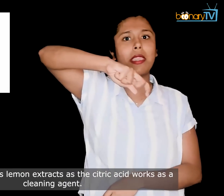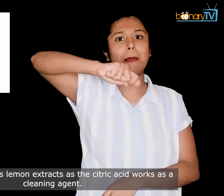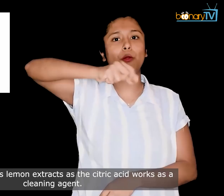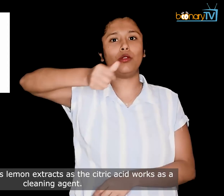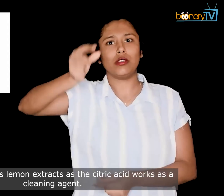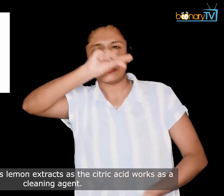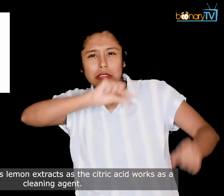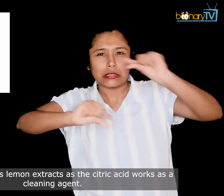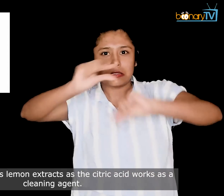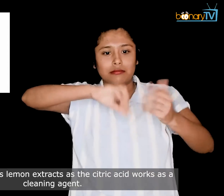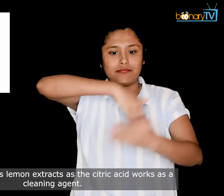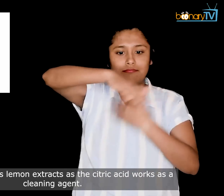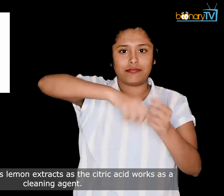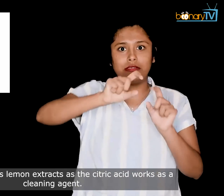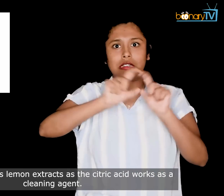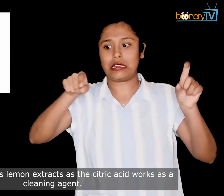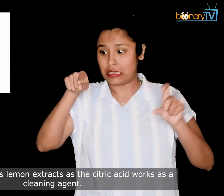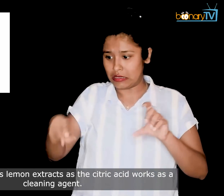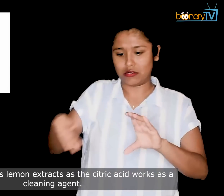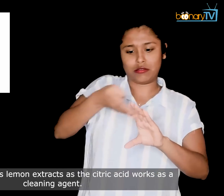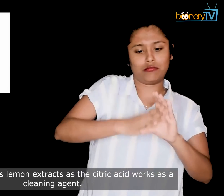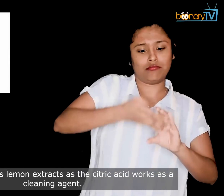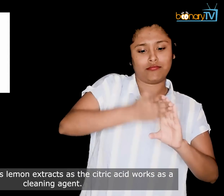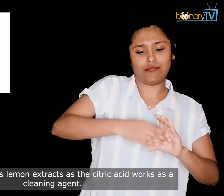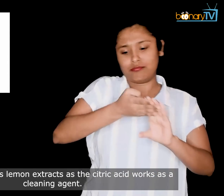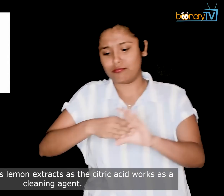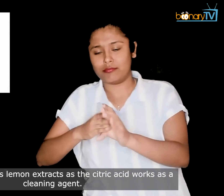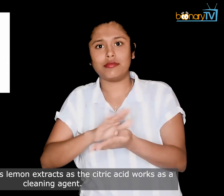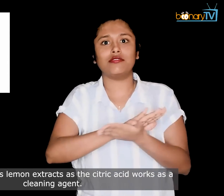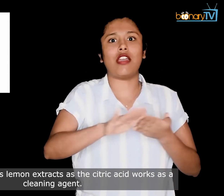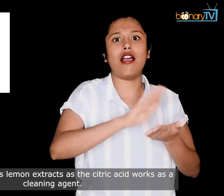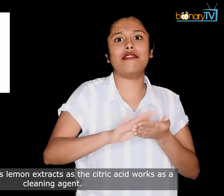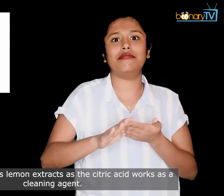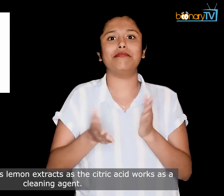the citric acid works as a cleaning agent.